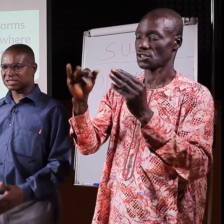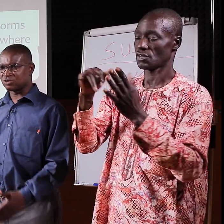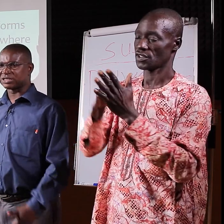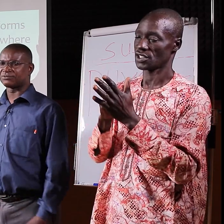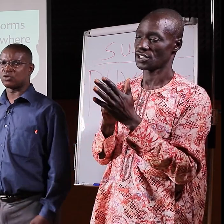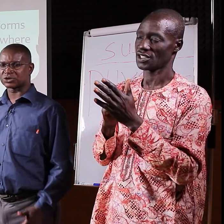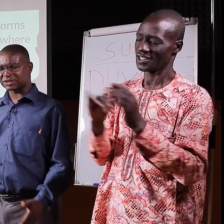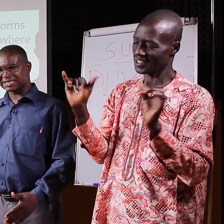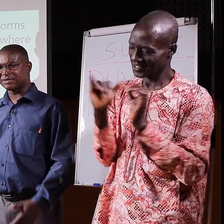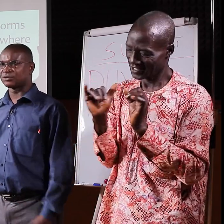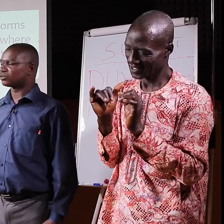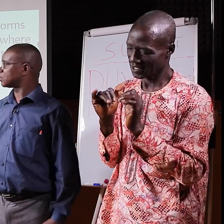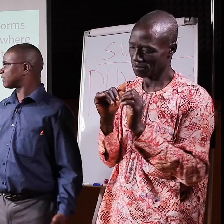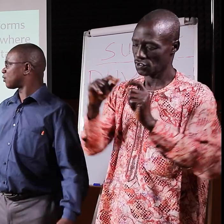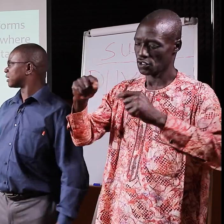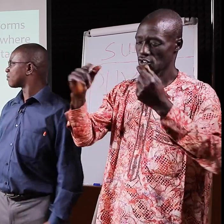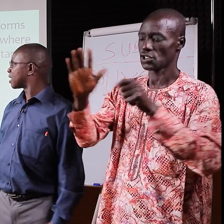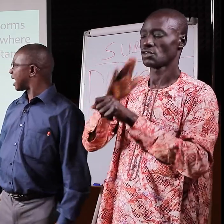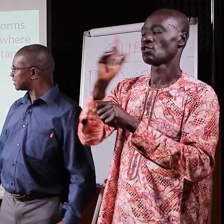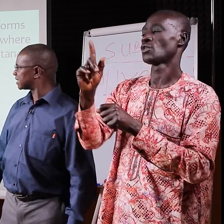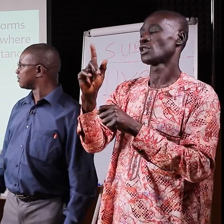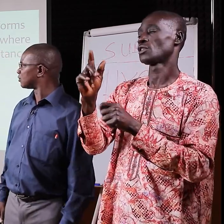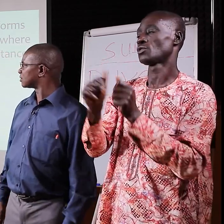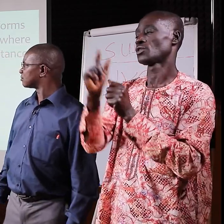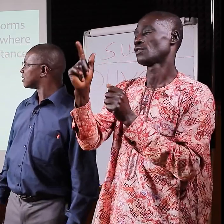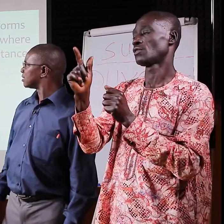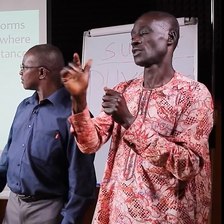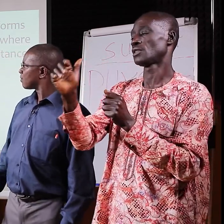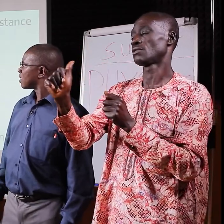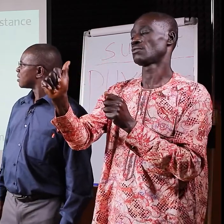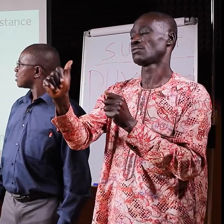saying consecutive or successive nodes, whichever one, adjacent nodes.